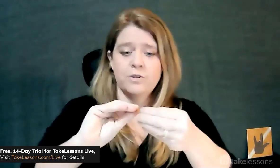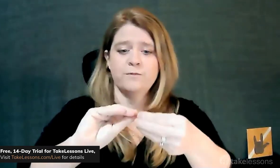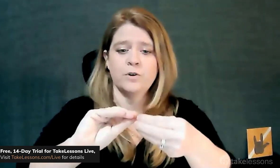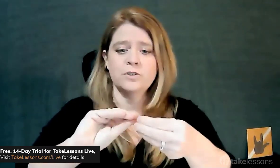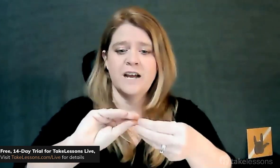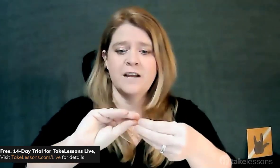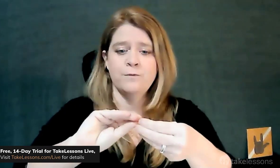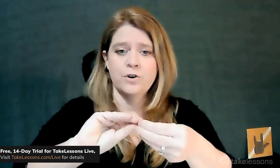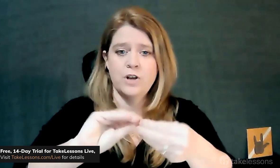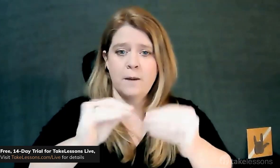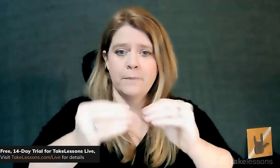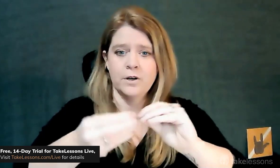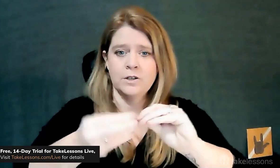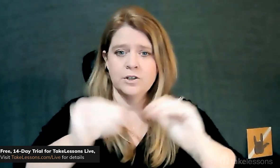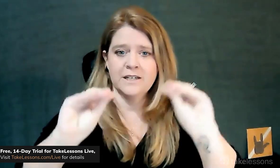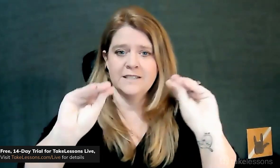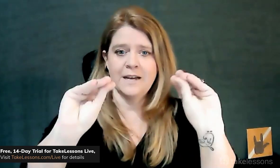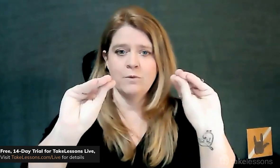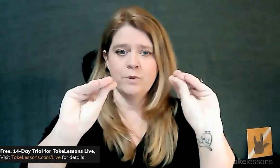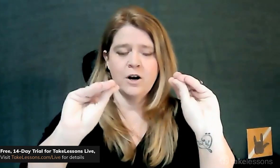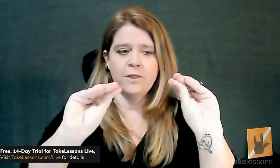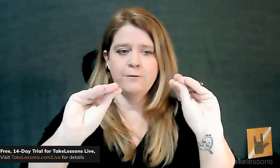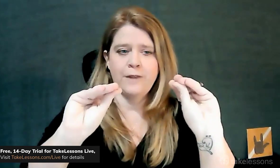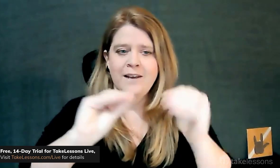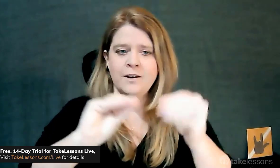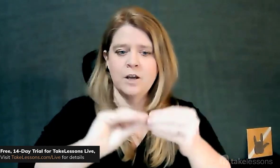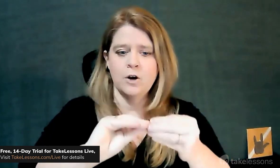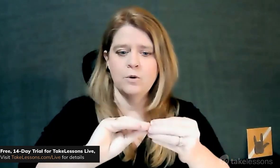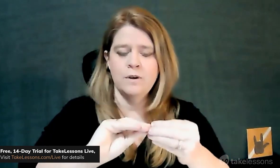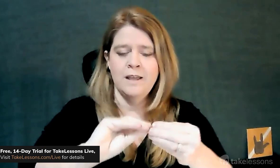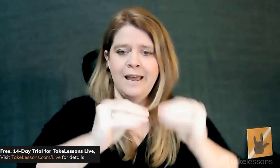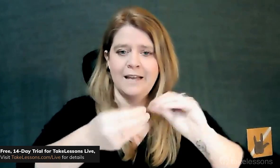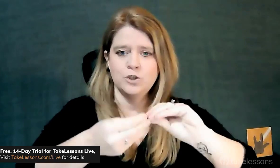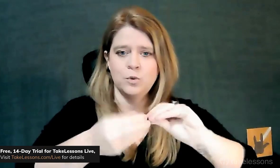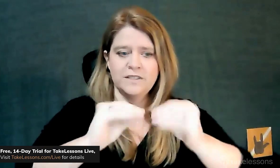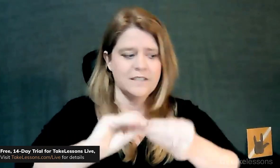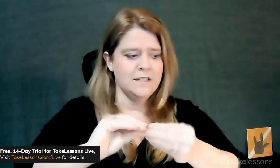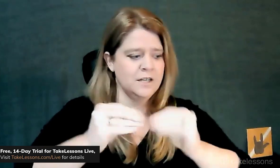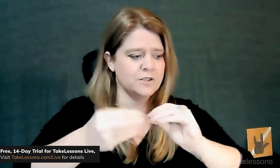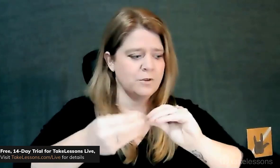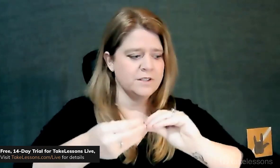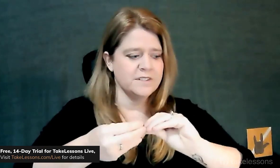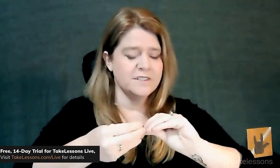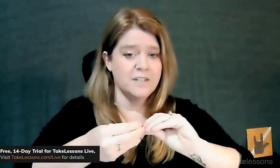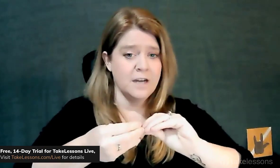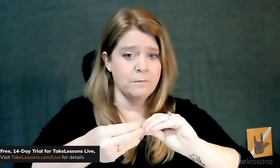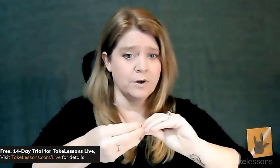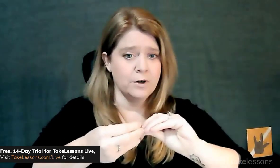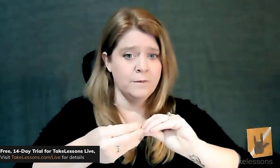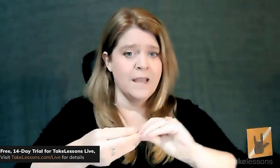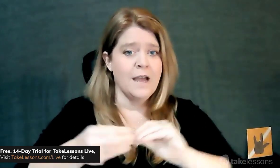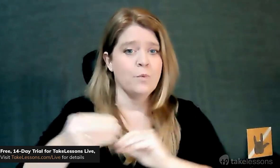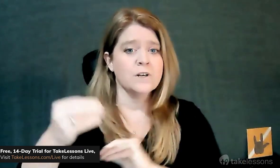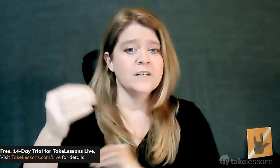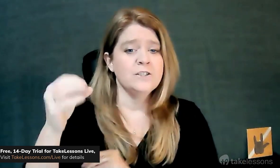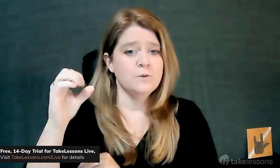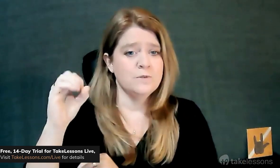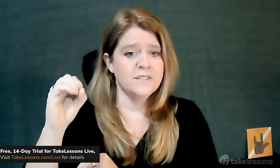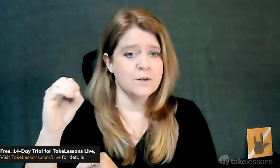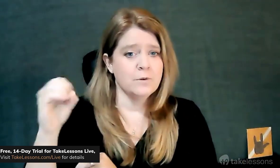first sign for number, you're going to take what we call the flattened O and twist it. So this is number, and we're going to do 0